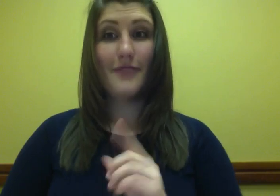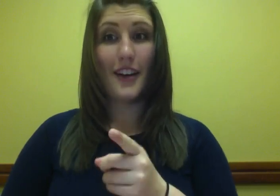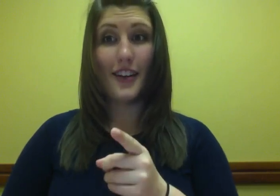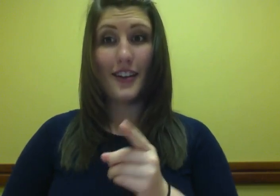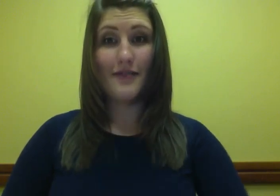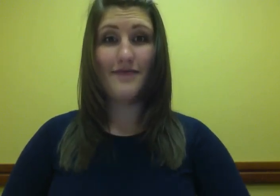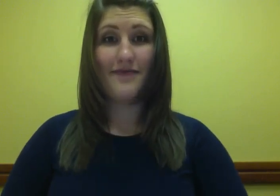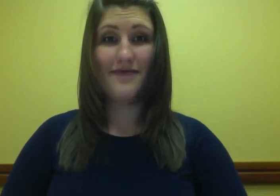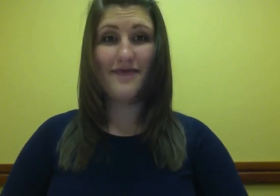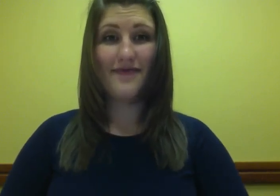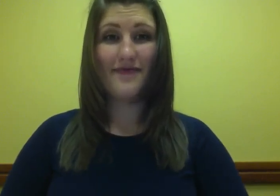Contact.